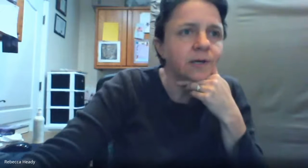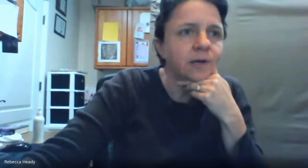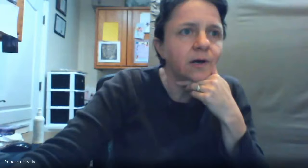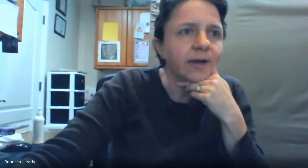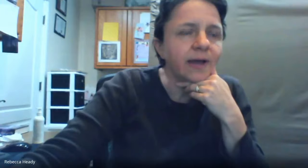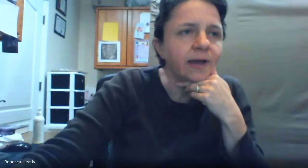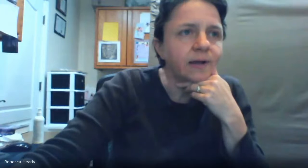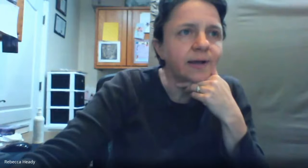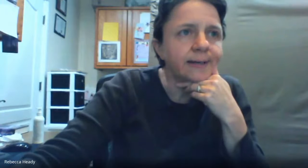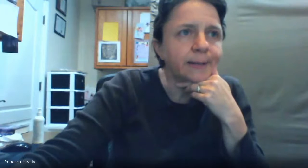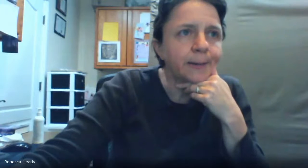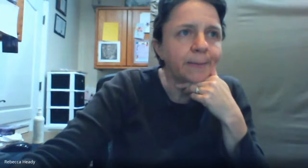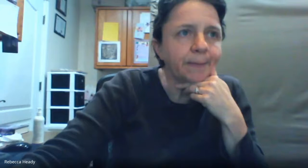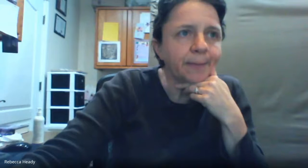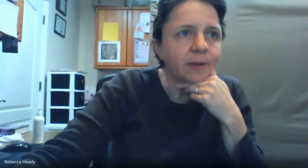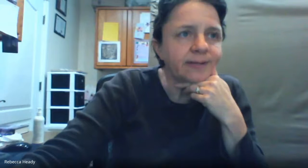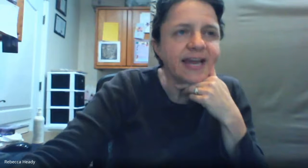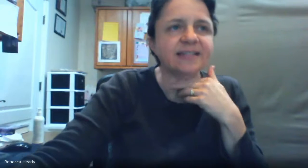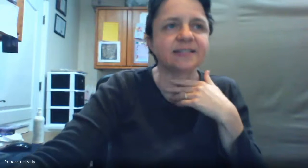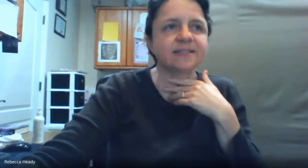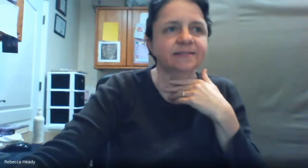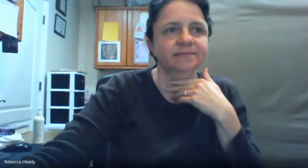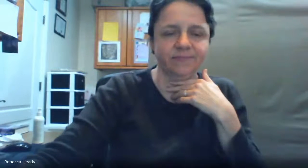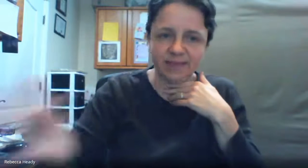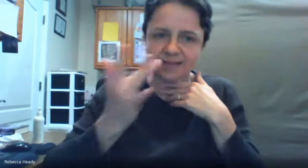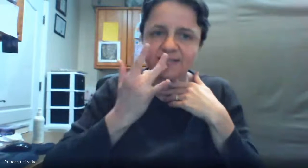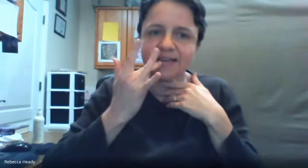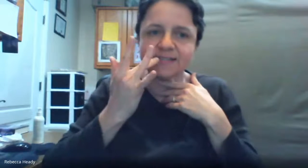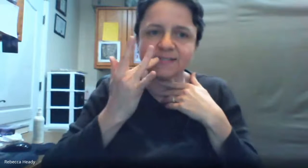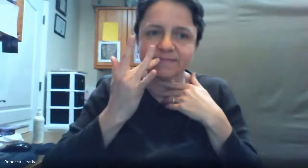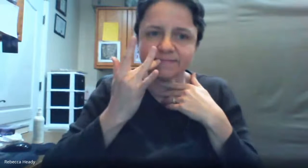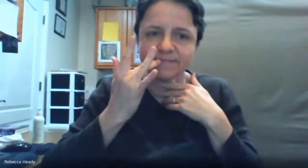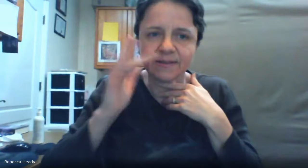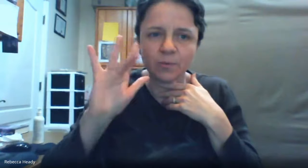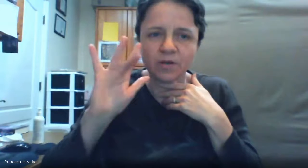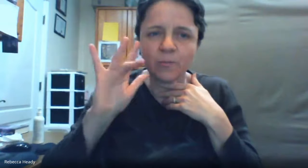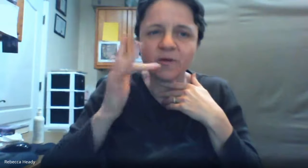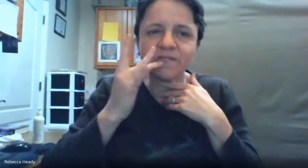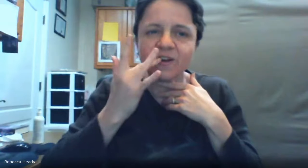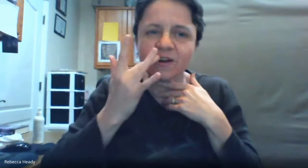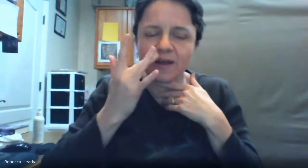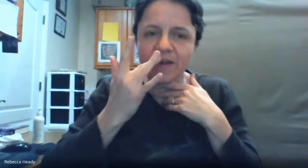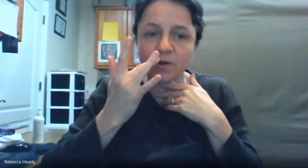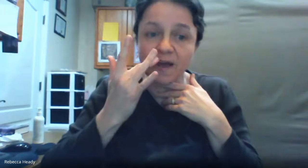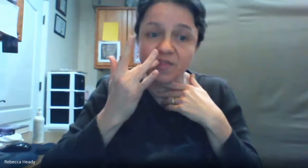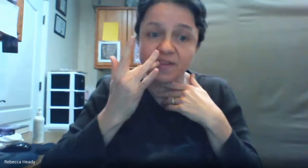Okay, taste. putting your middle finger kind of at your mouth,